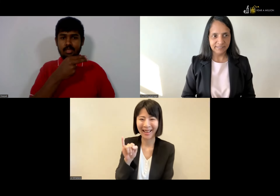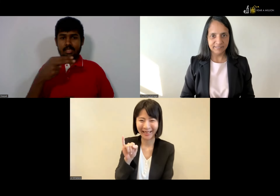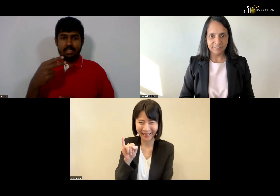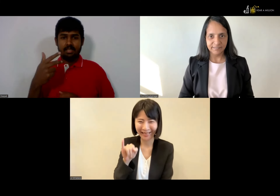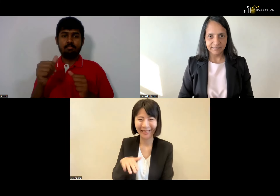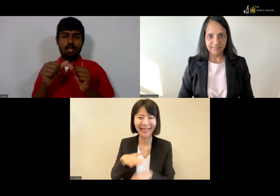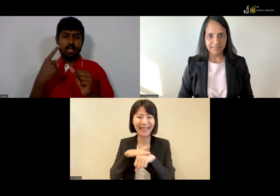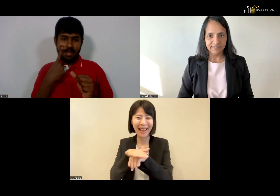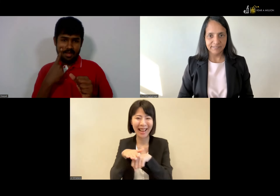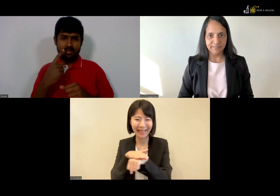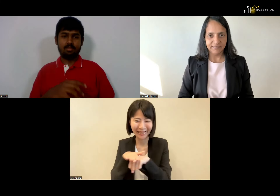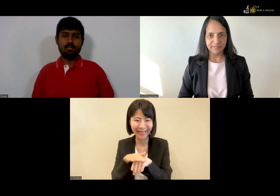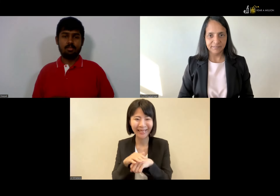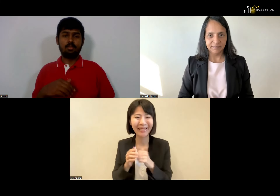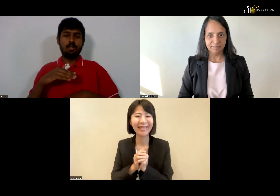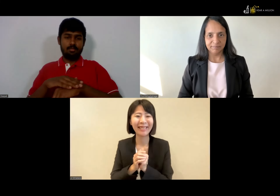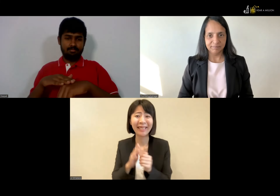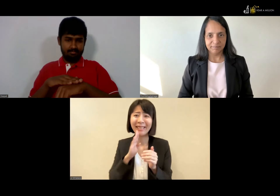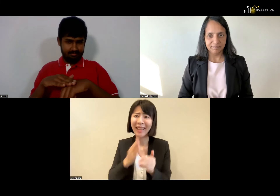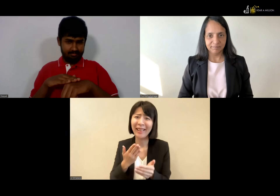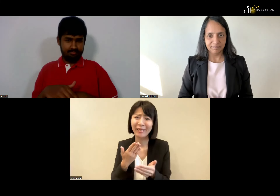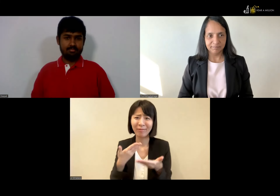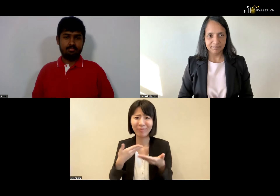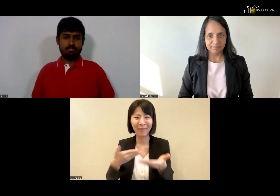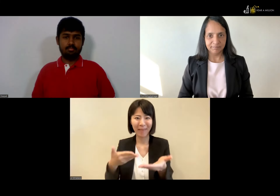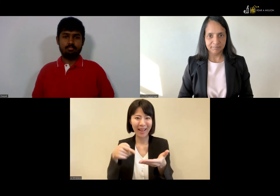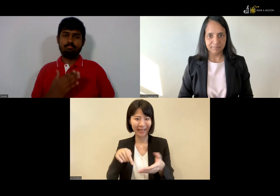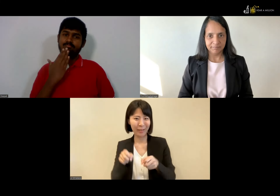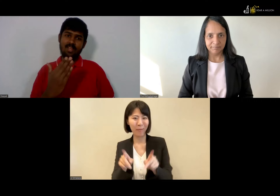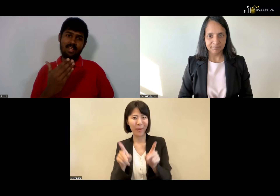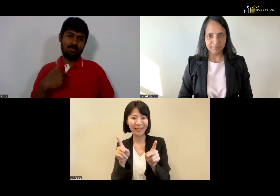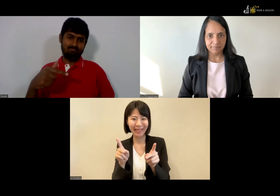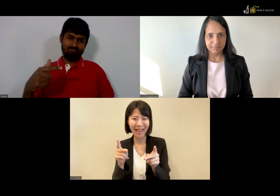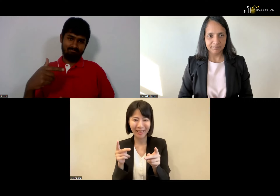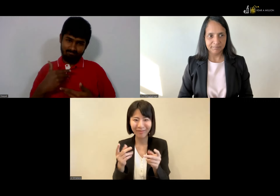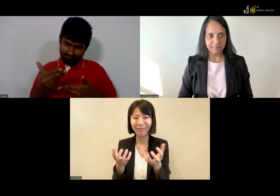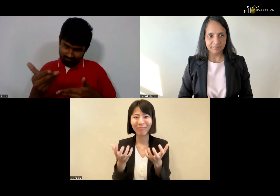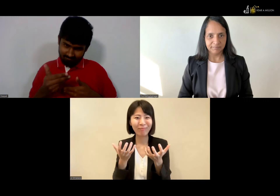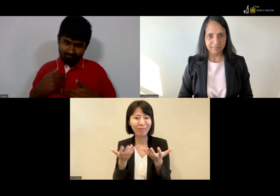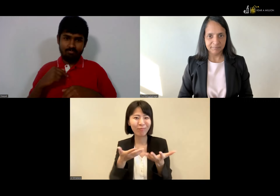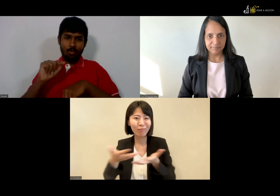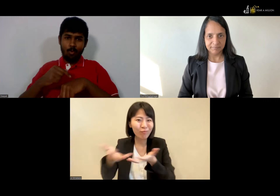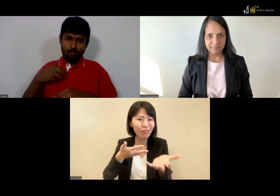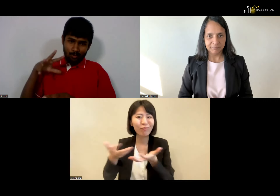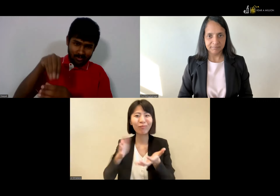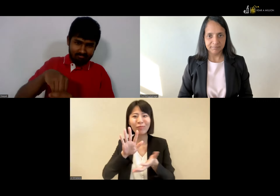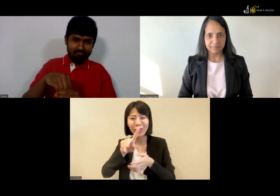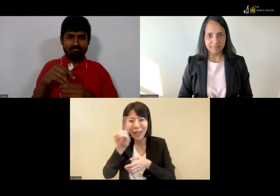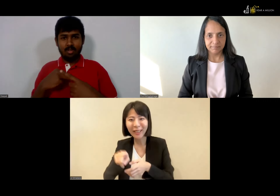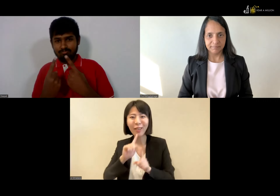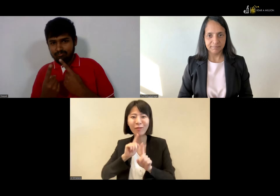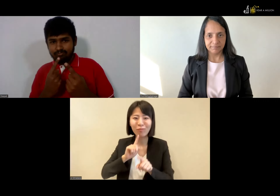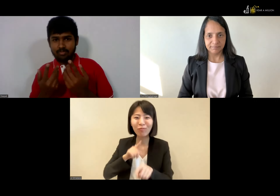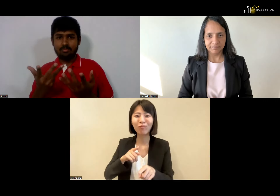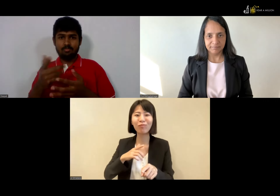so glad to see everyone here. My name is AII. This is my sign name. Thank you for having us here and giving us